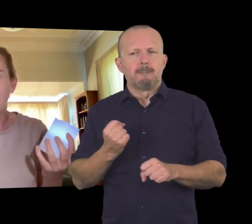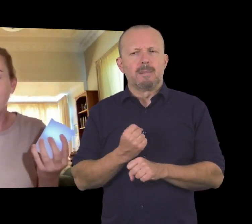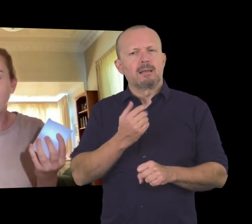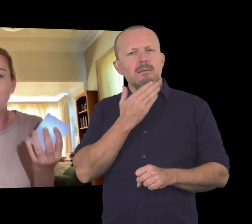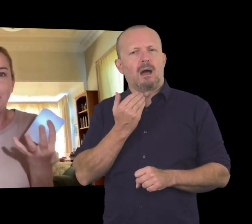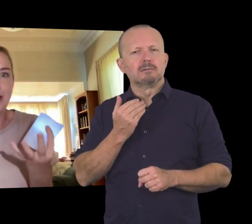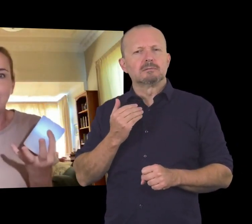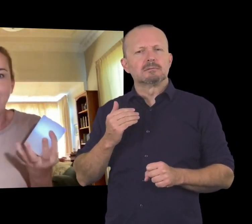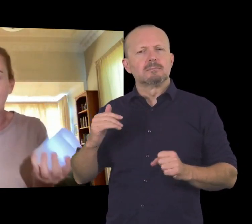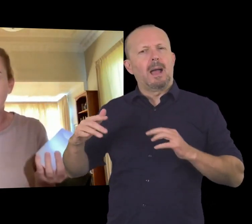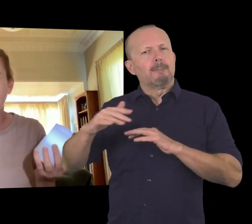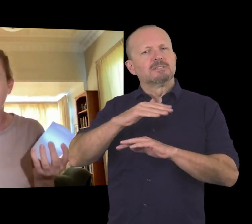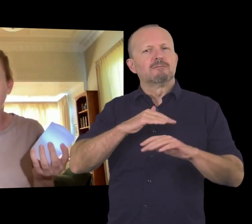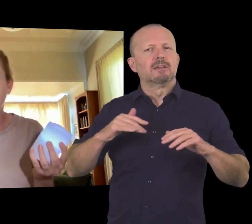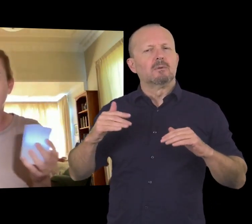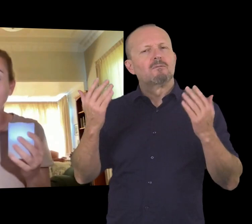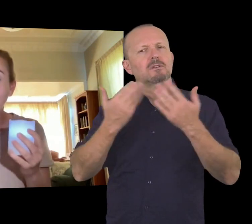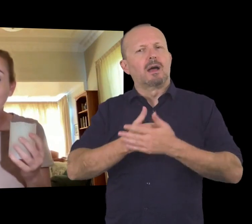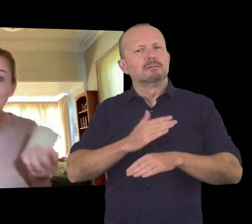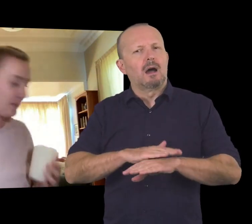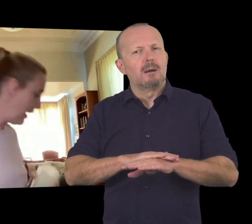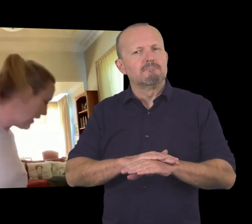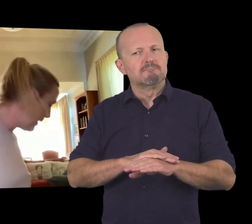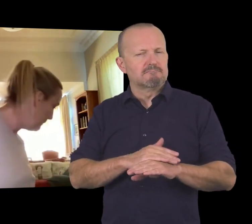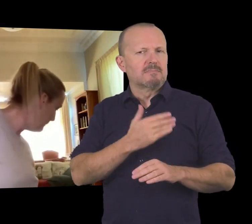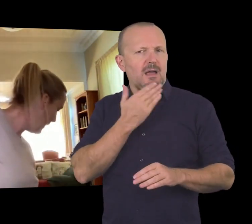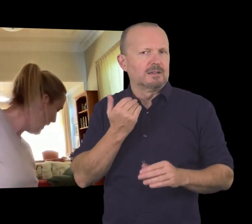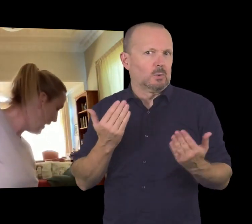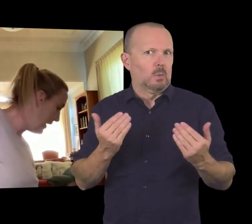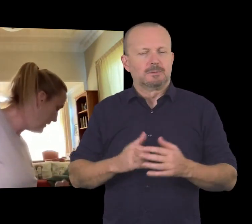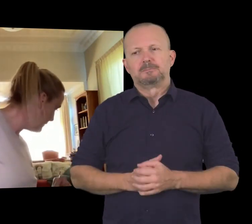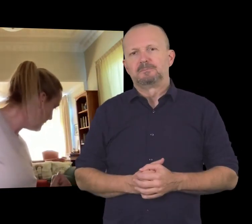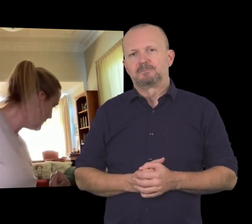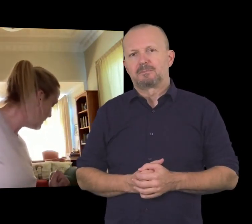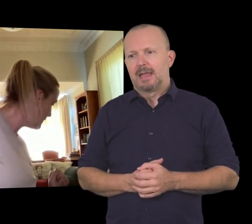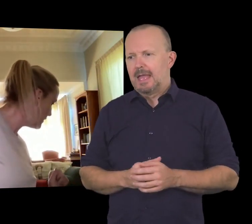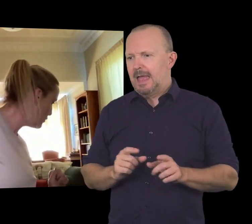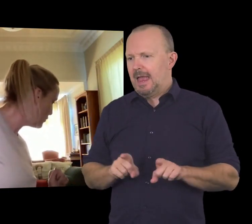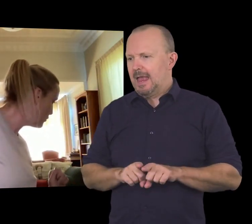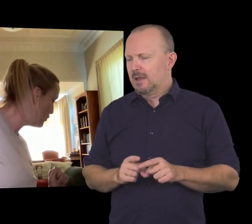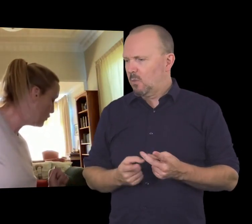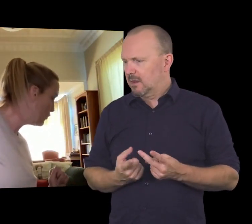nice atmosphere of being at night. So that's quite cool. And